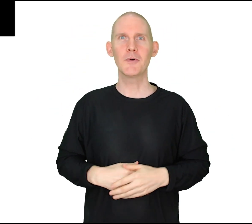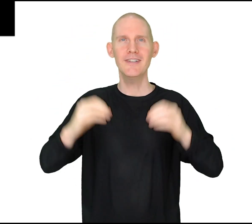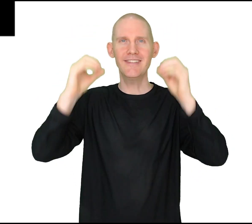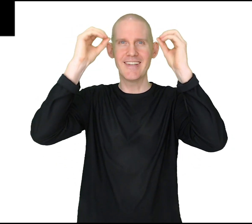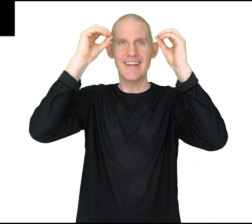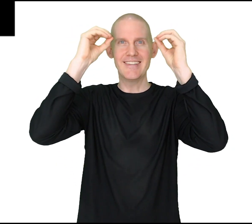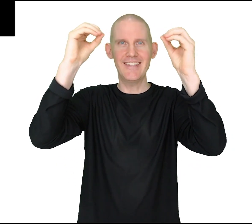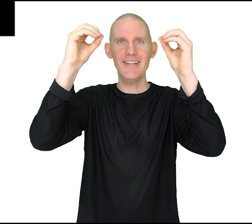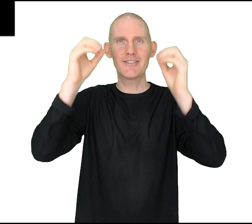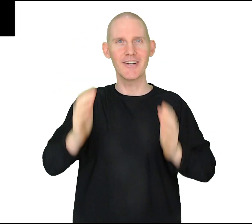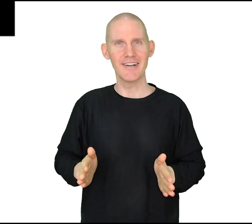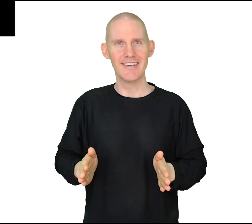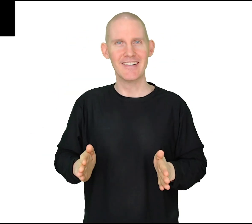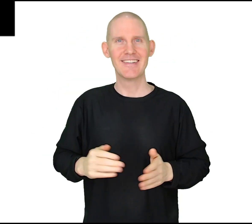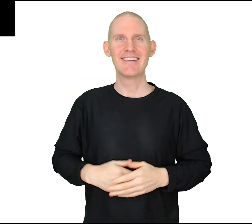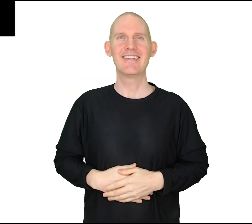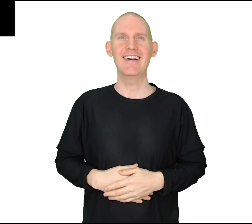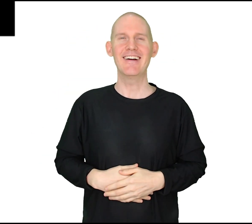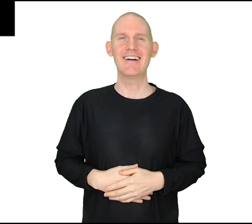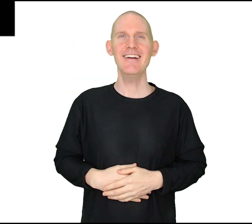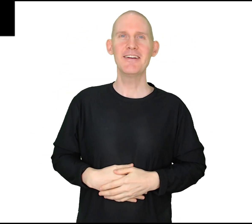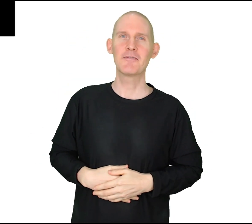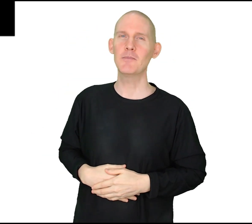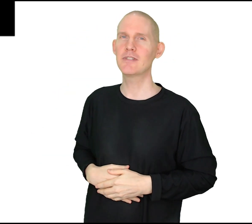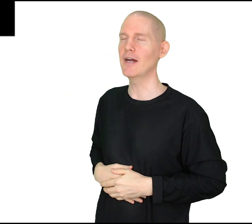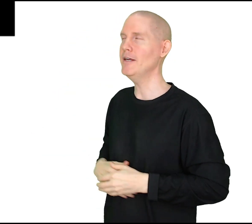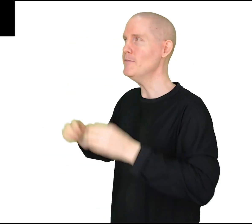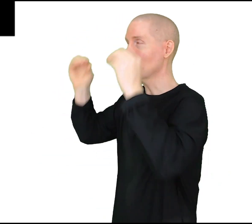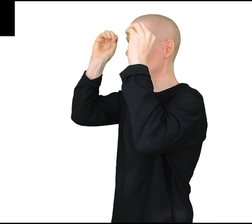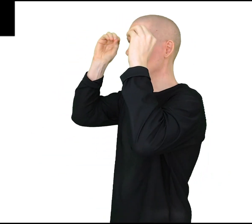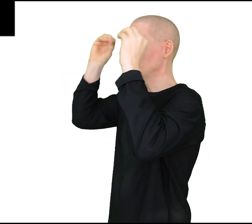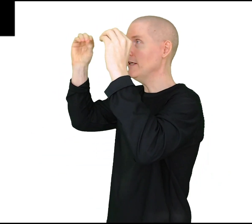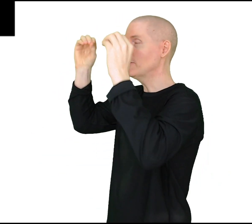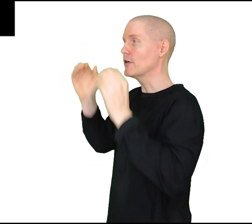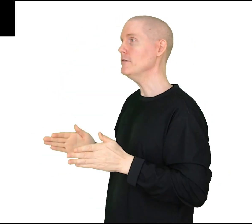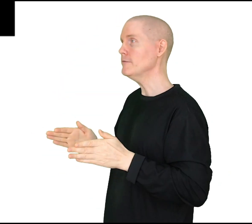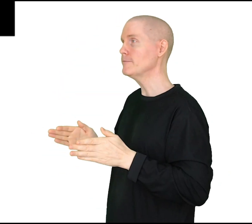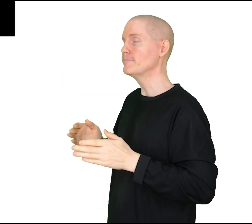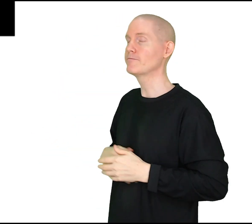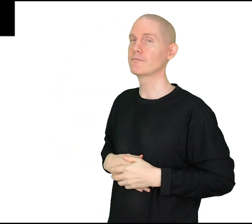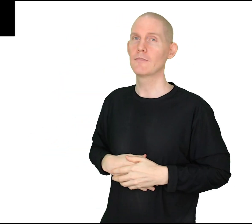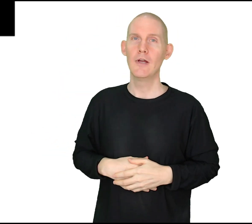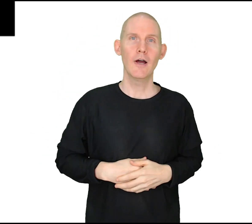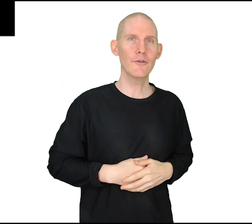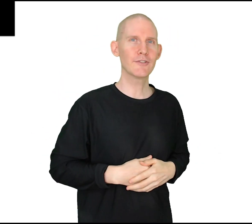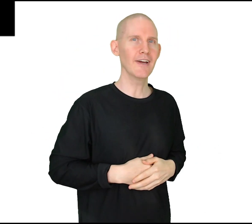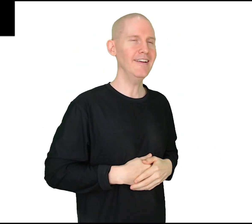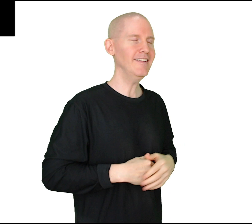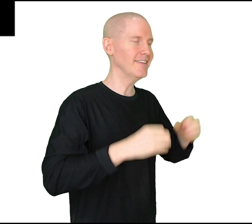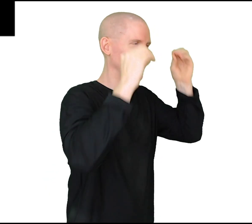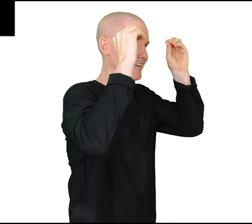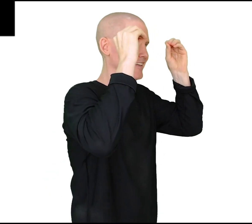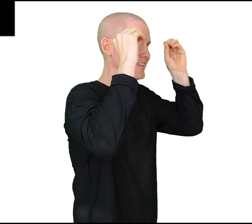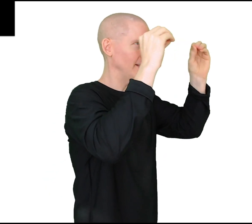words, teacher. From the side, teacher. Other side,